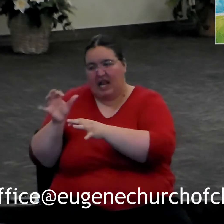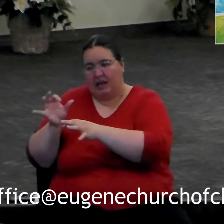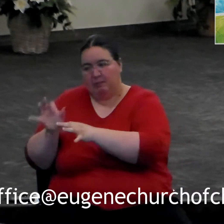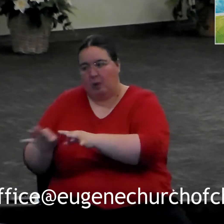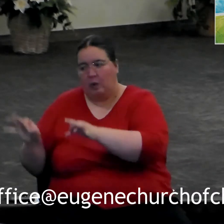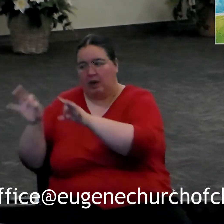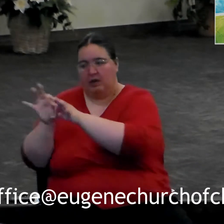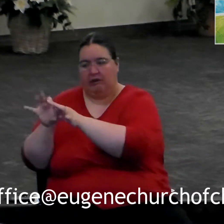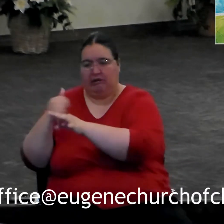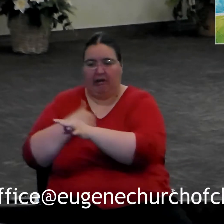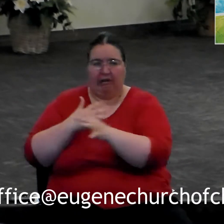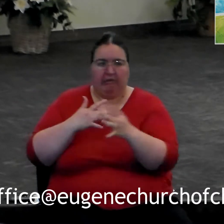And yet sometimes